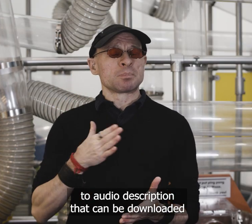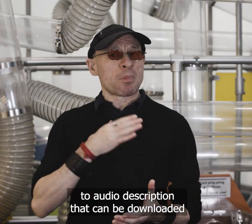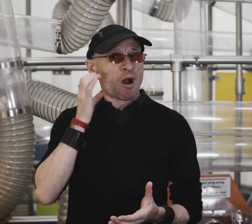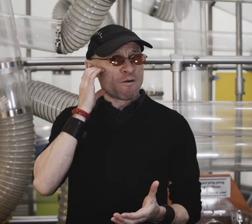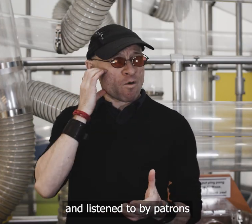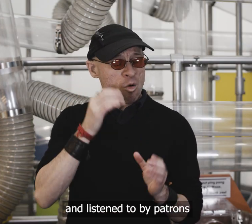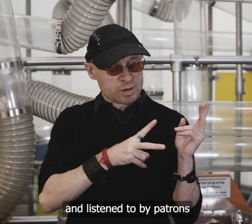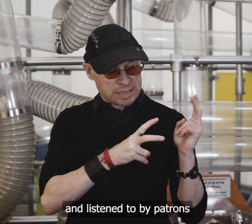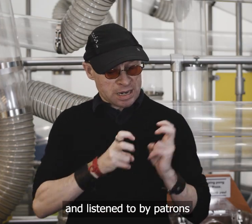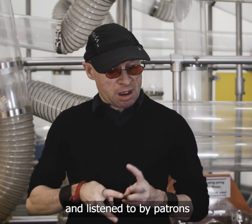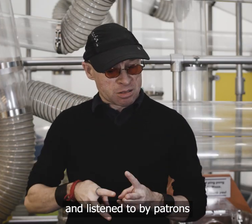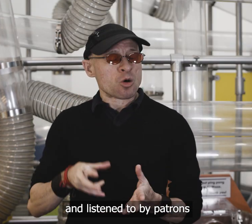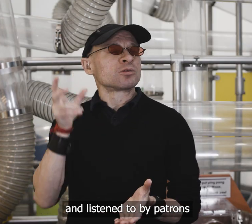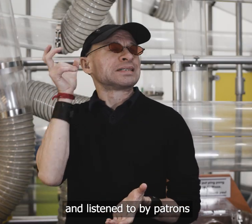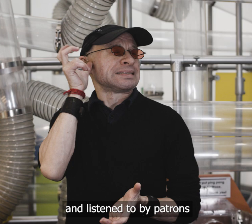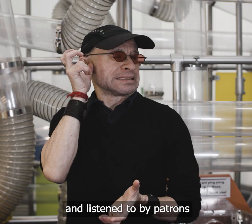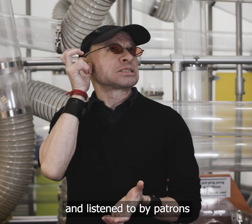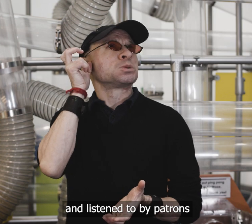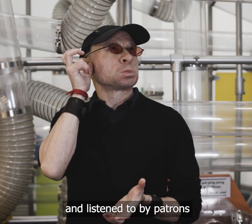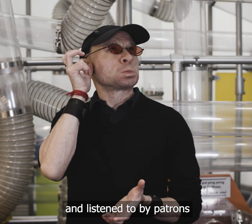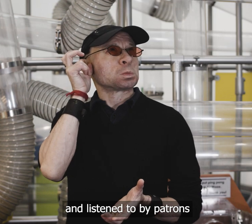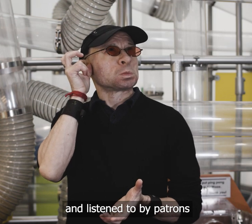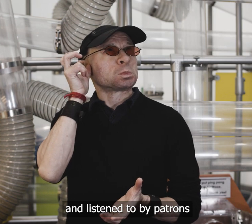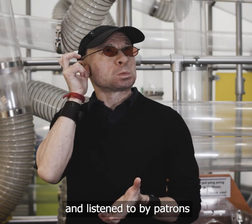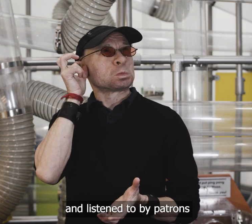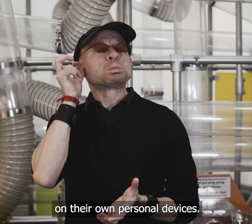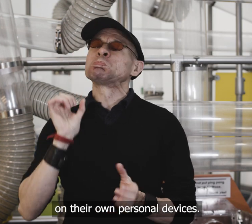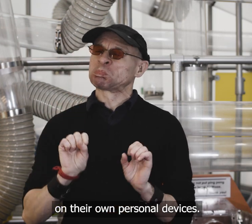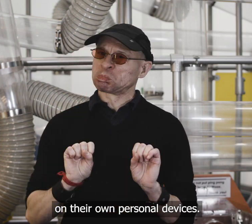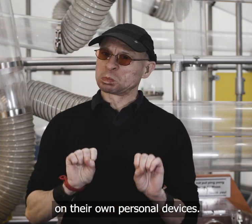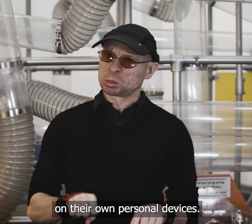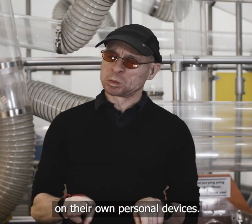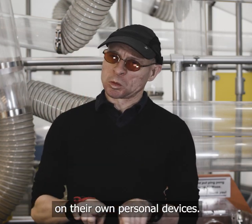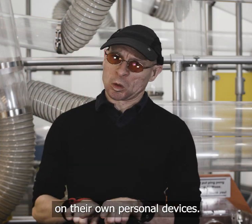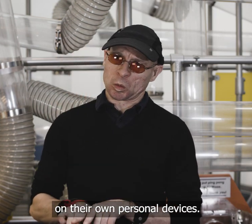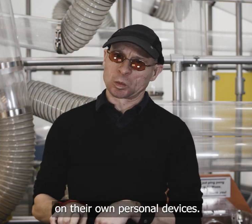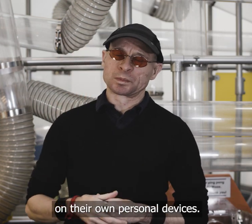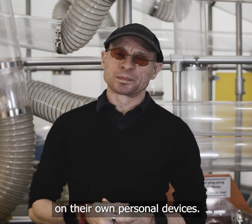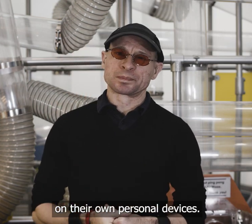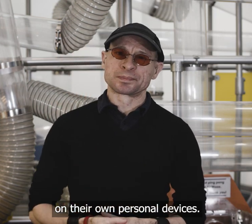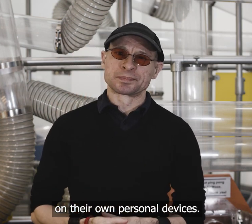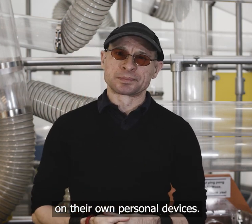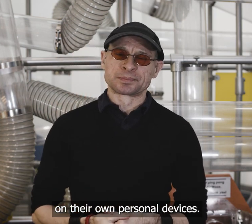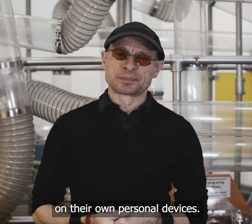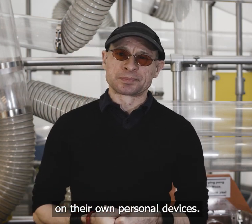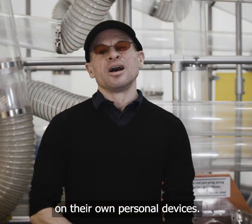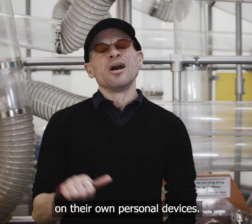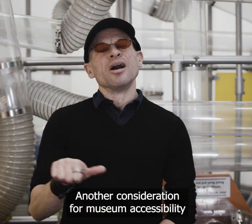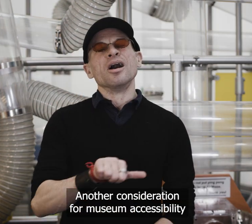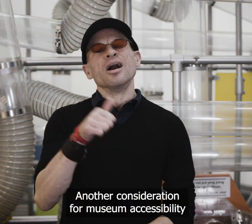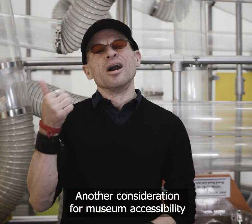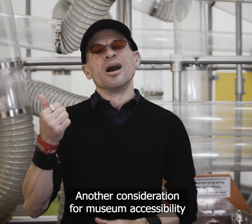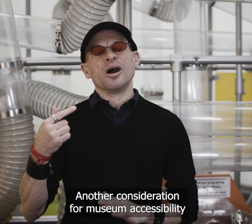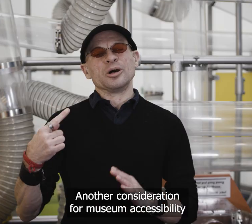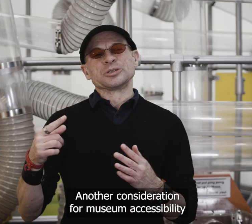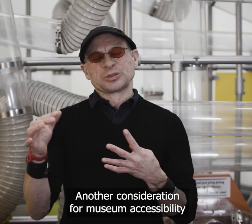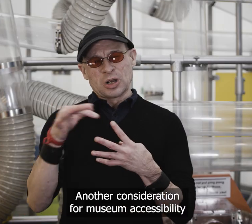downloaded and listened to by patrons on their own personal devices. Another consideration for